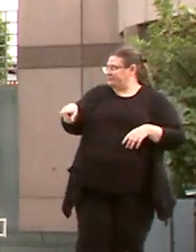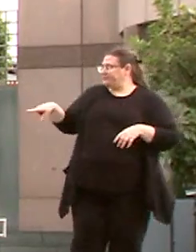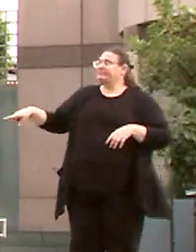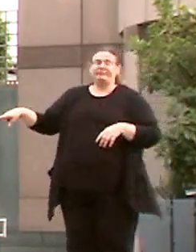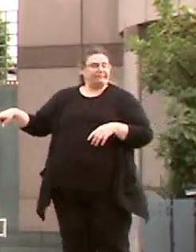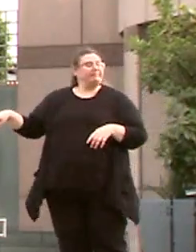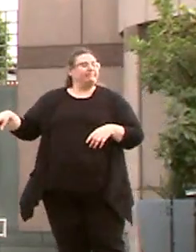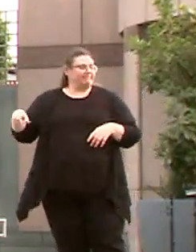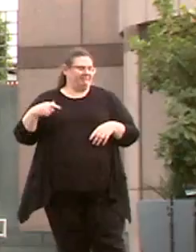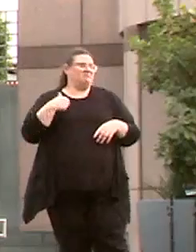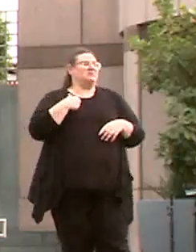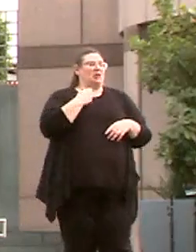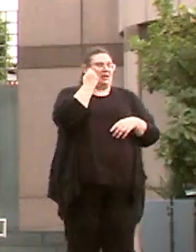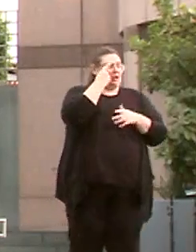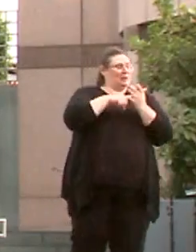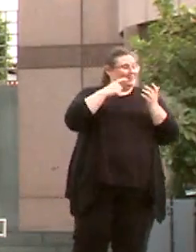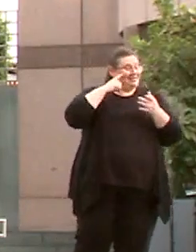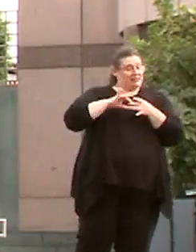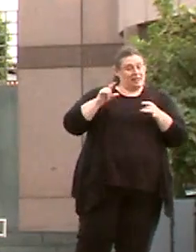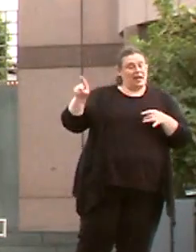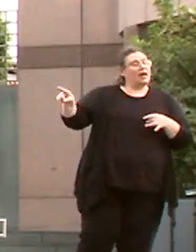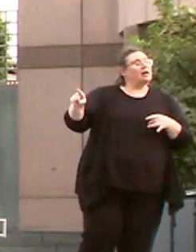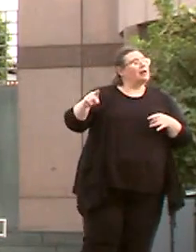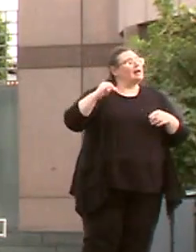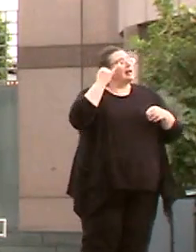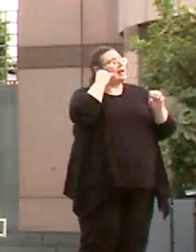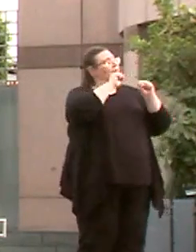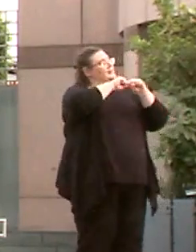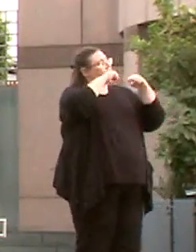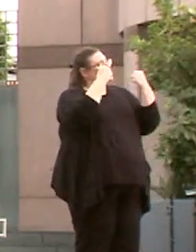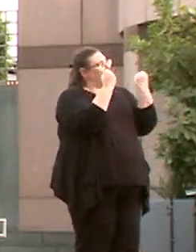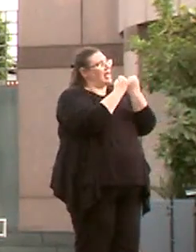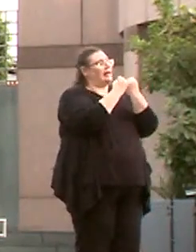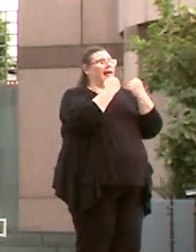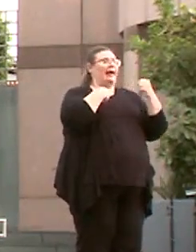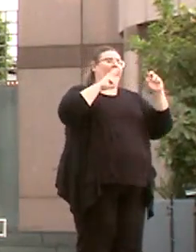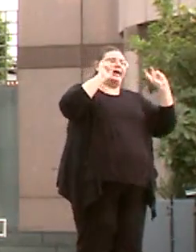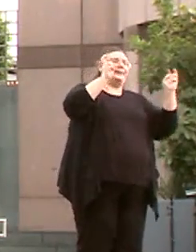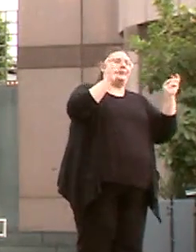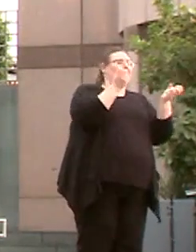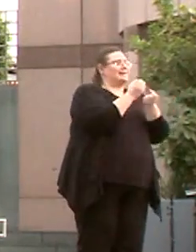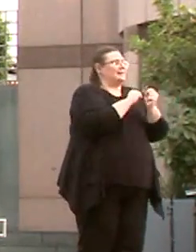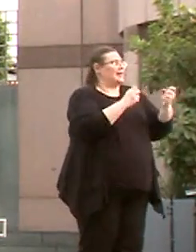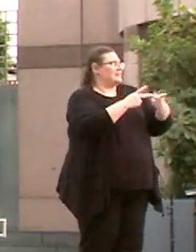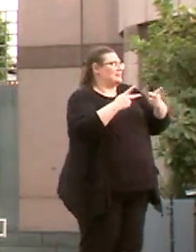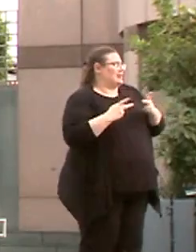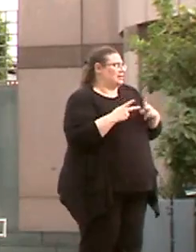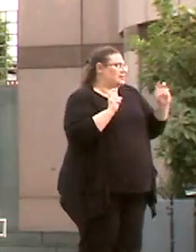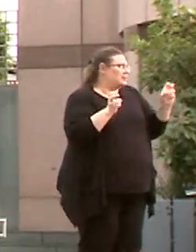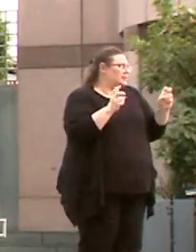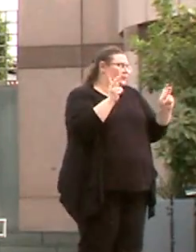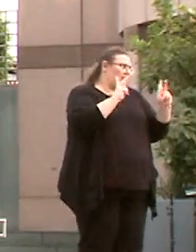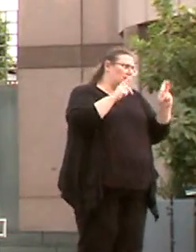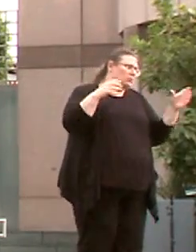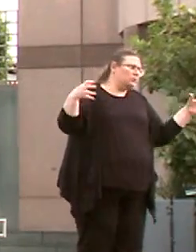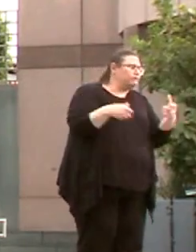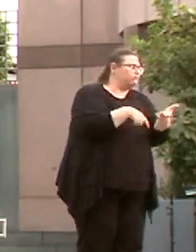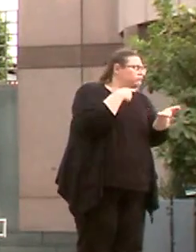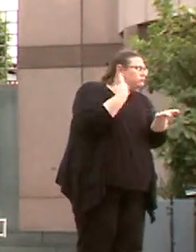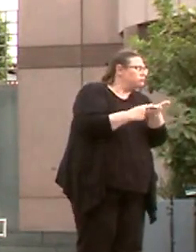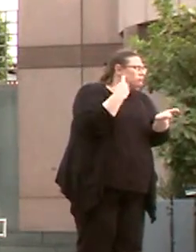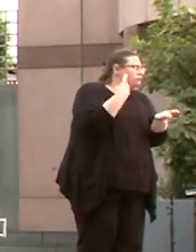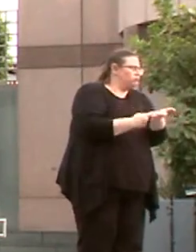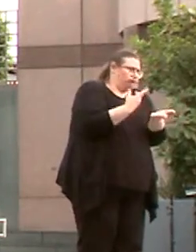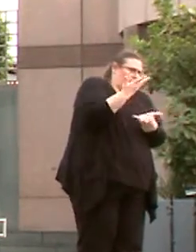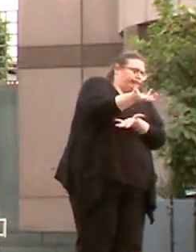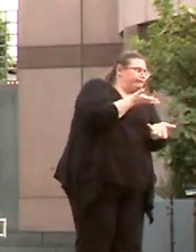say is that if society would create a safe space for people to talk about it,